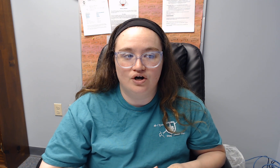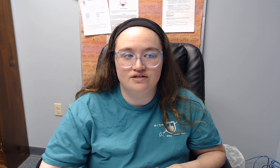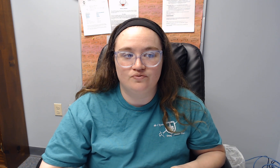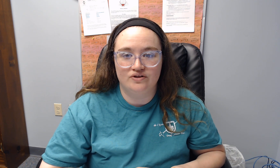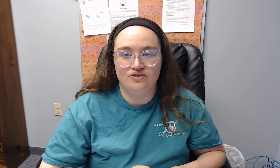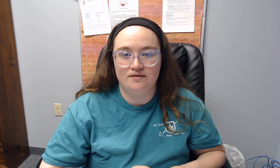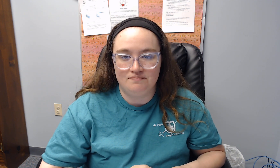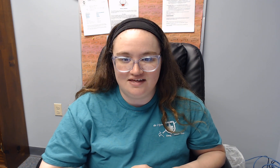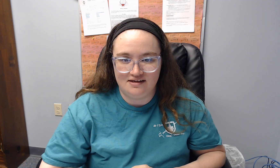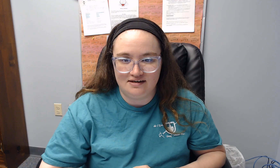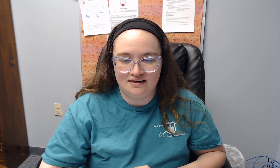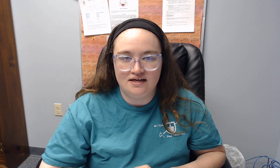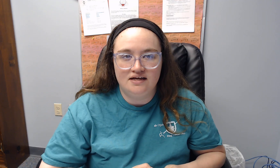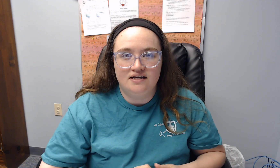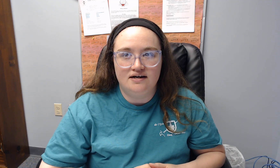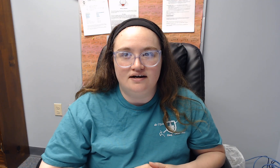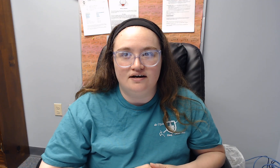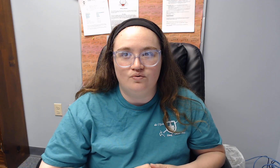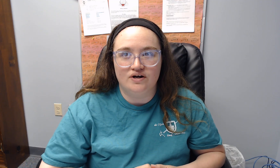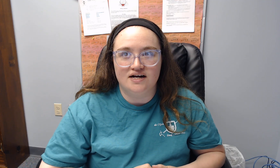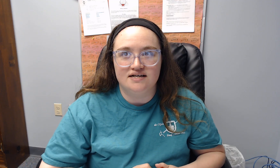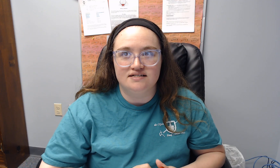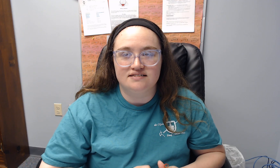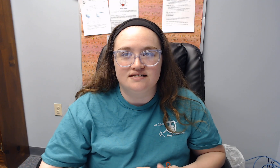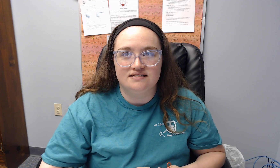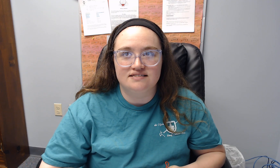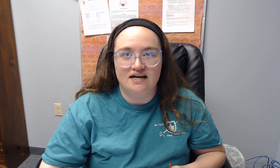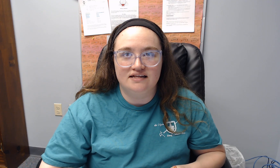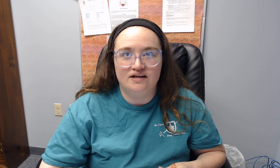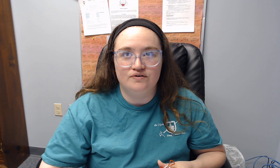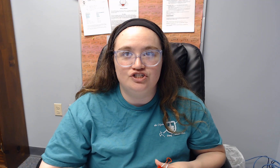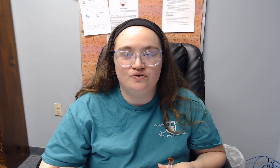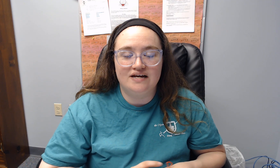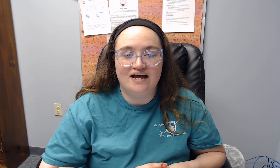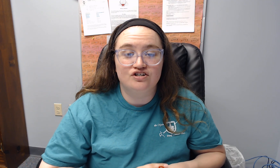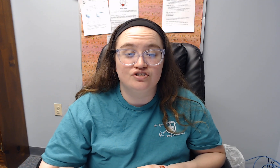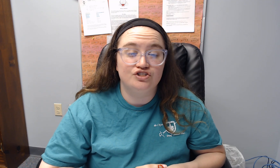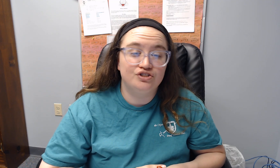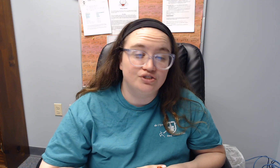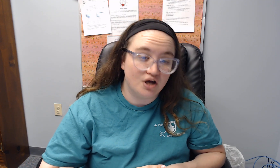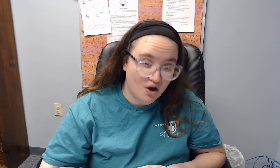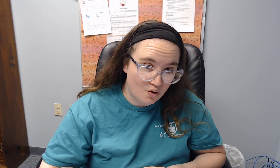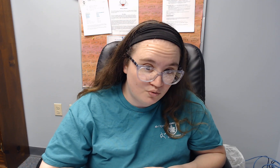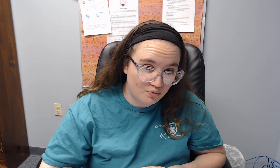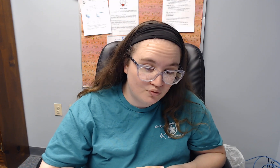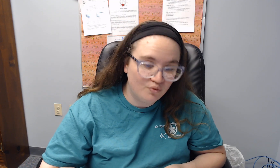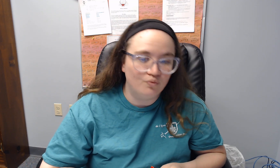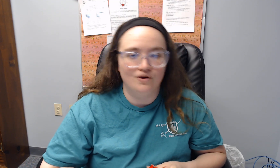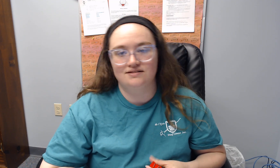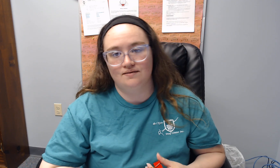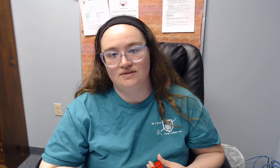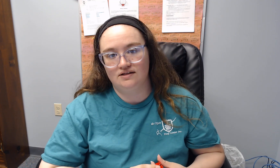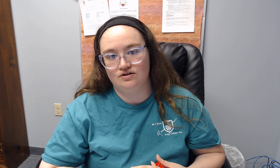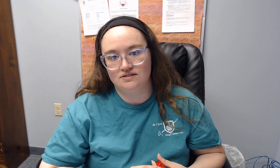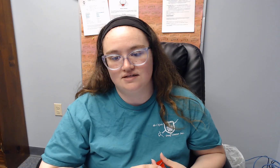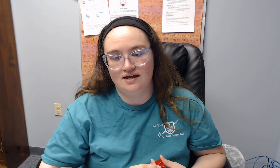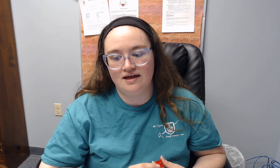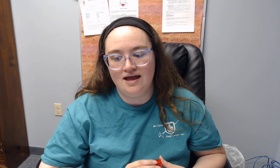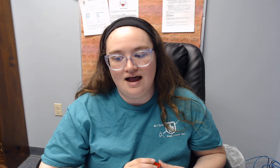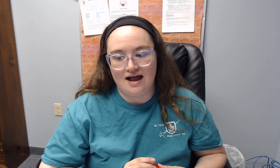and what they mean. Whereas in sign language, you can actually show what something looks like. I